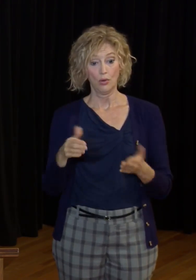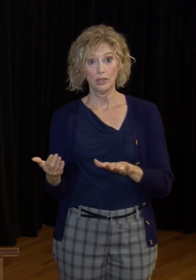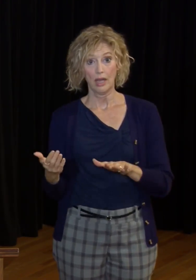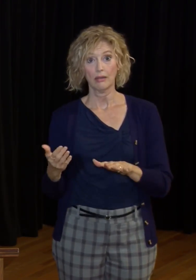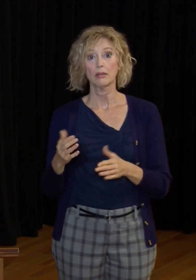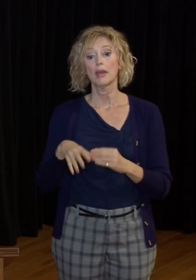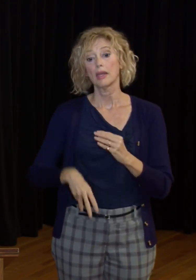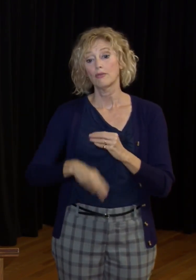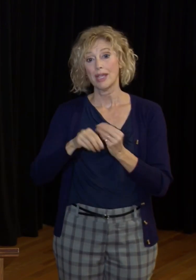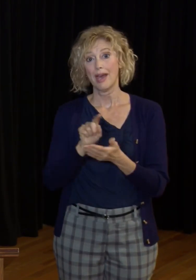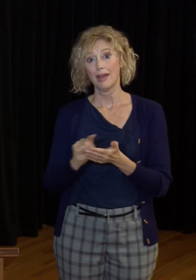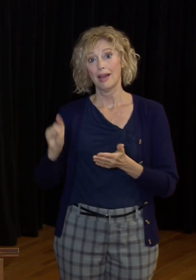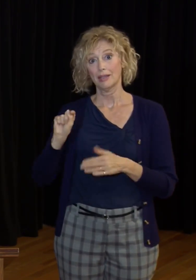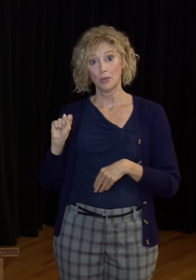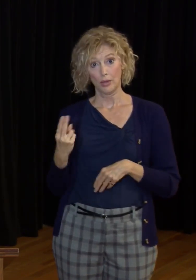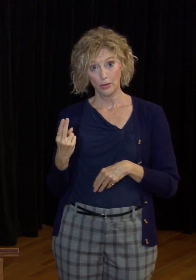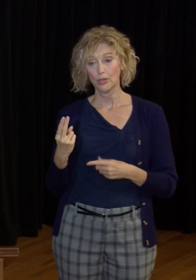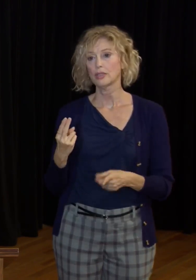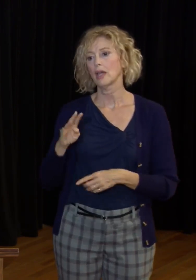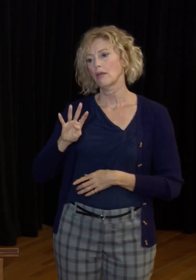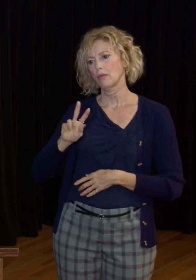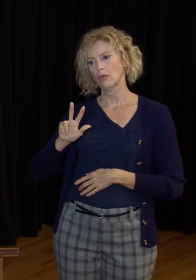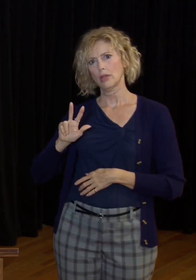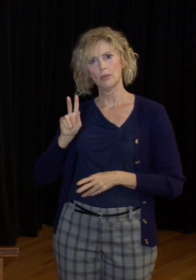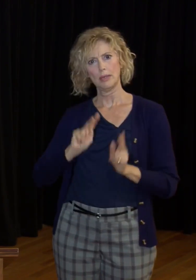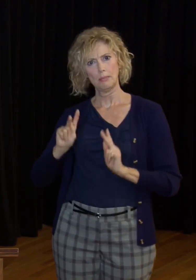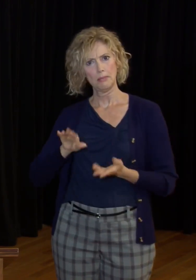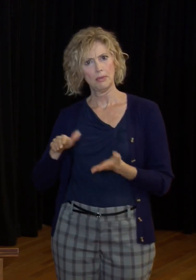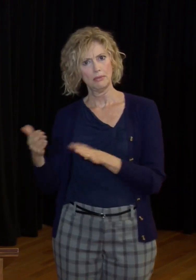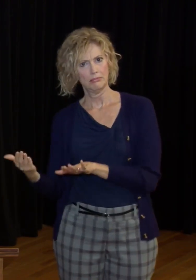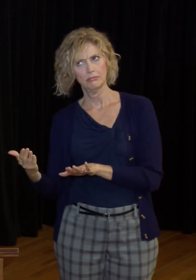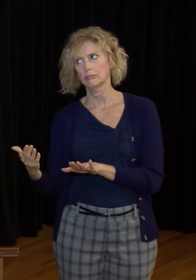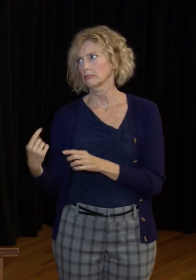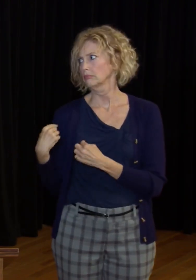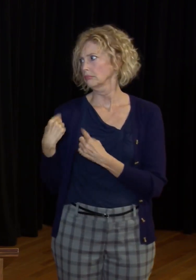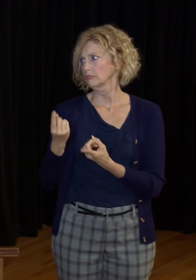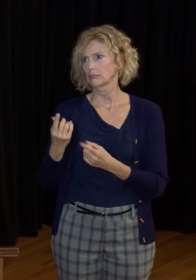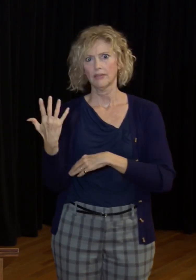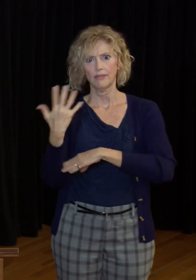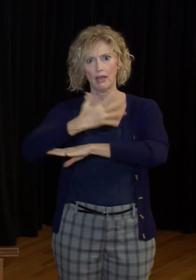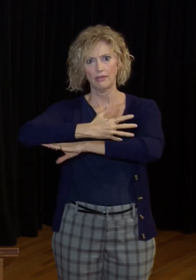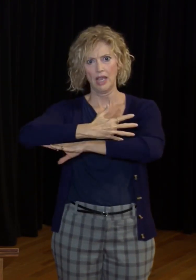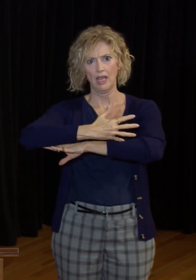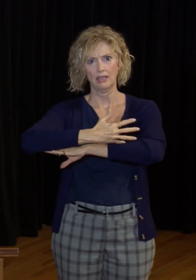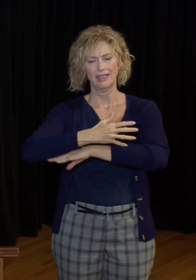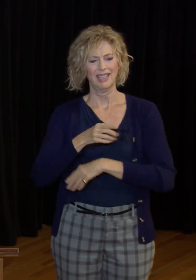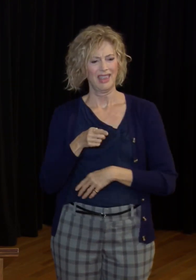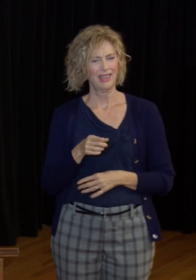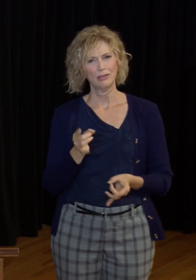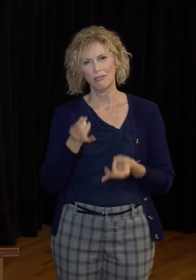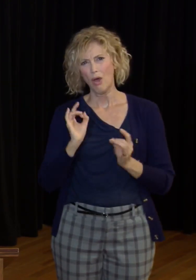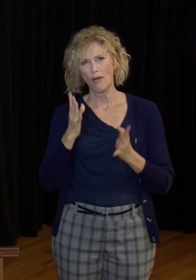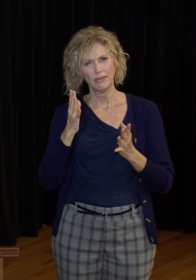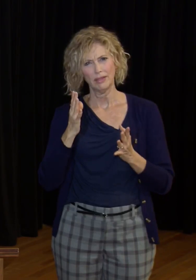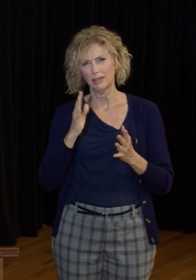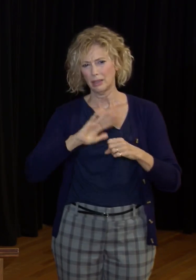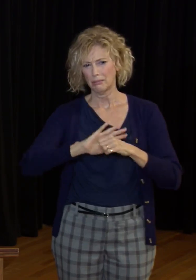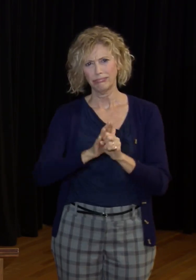in last Thursday, we had 8 then. We had 43 people pass away in just the last 5 days from this terrible disease. So